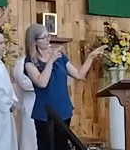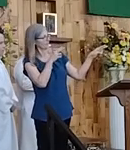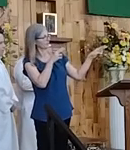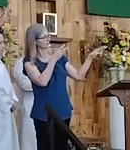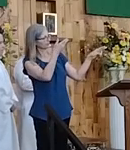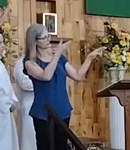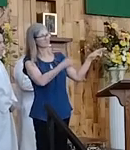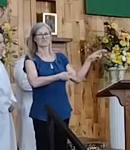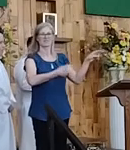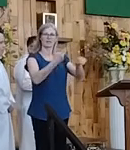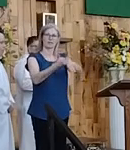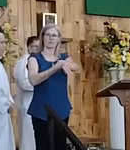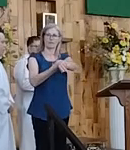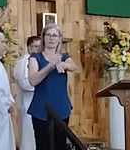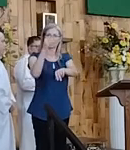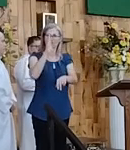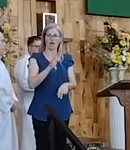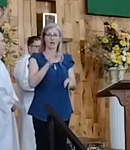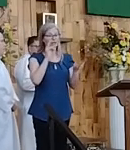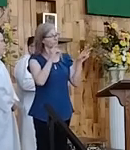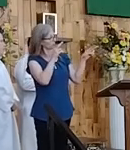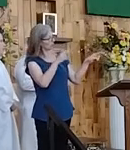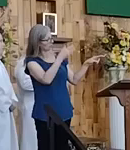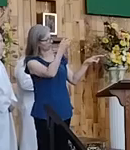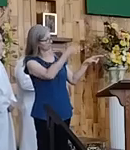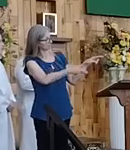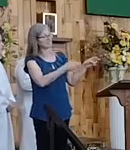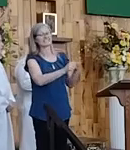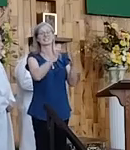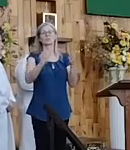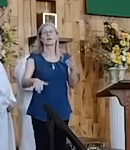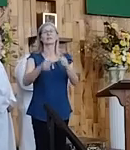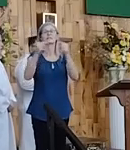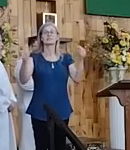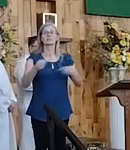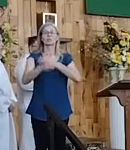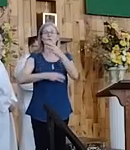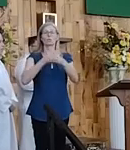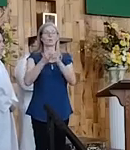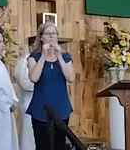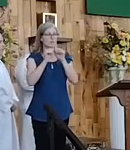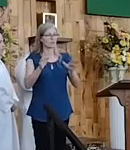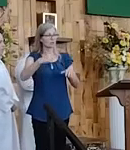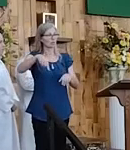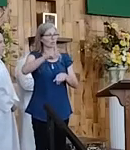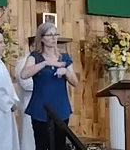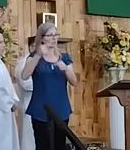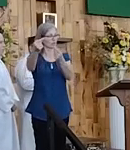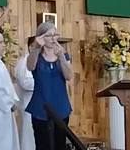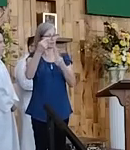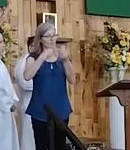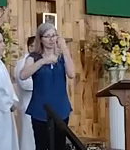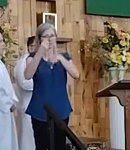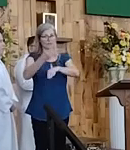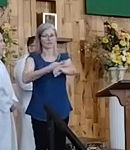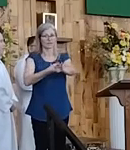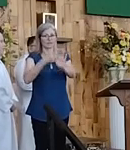Lamb of God. Behold him who takes away the sins of the world. Blessed are those called to the supper of the